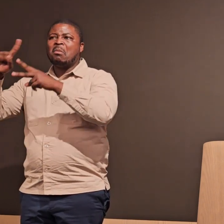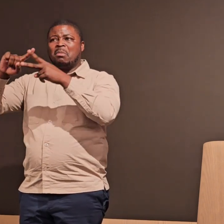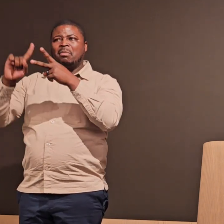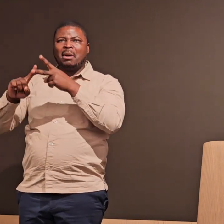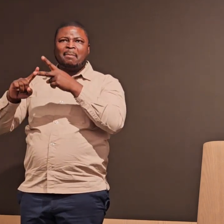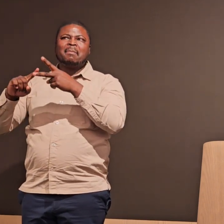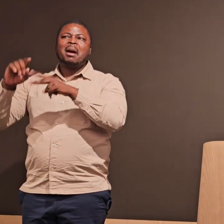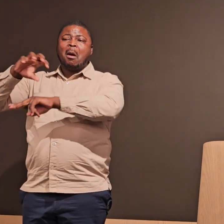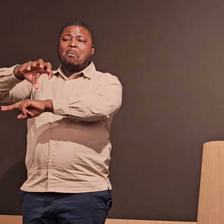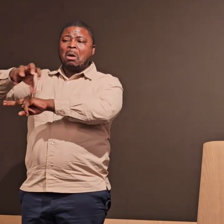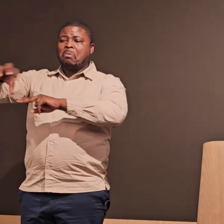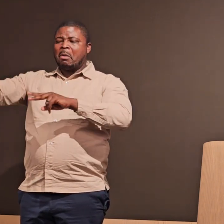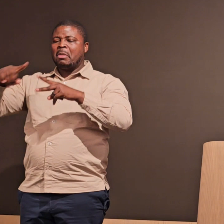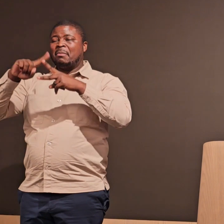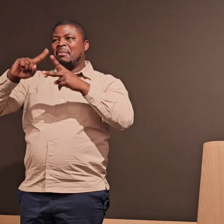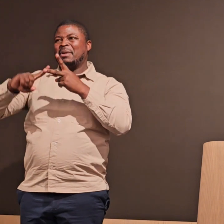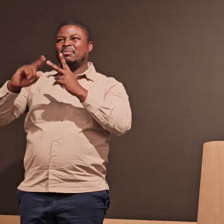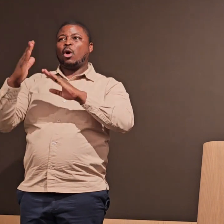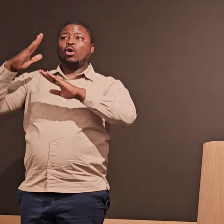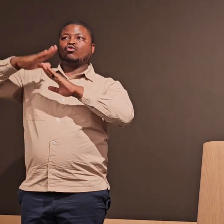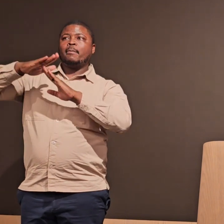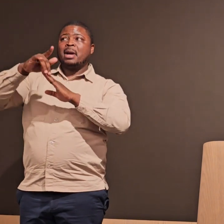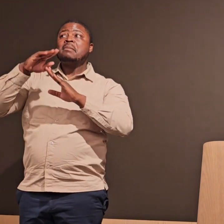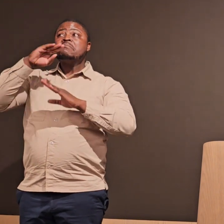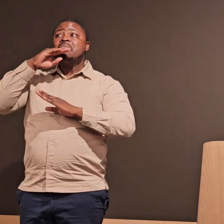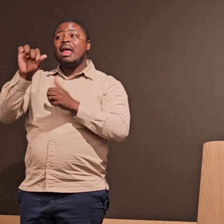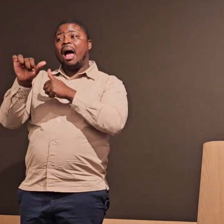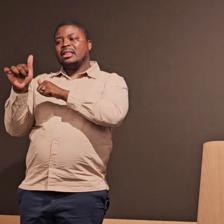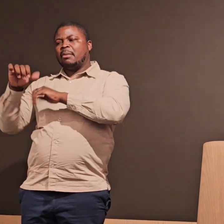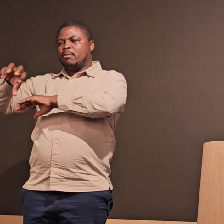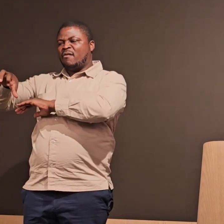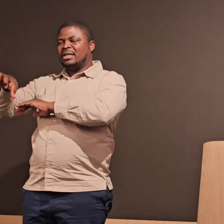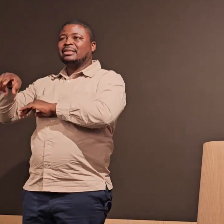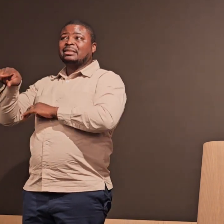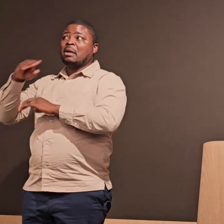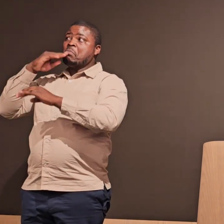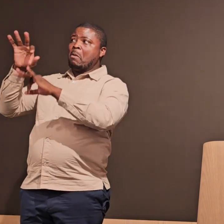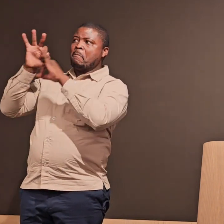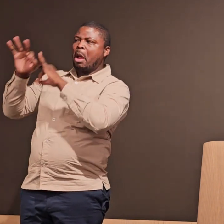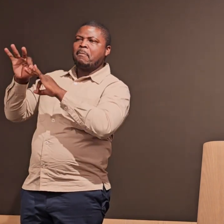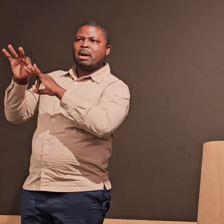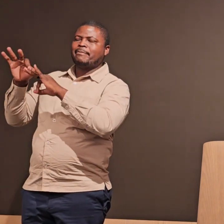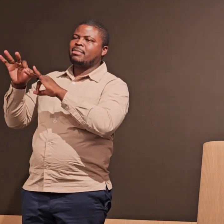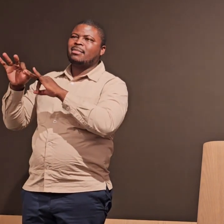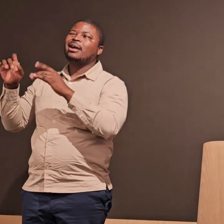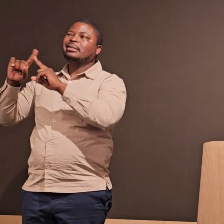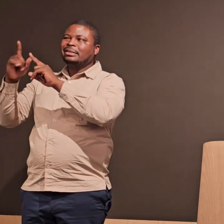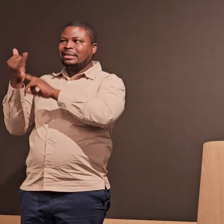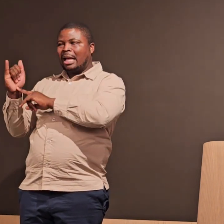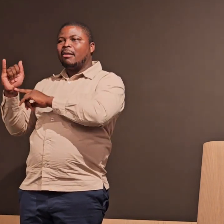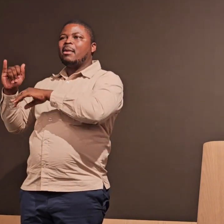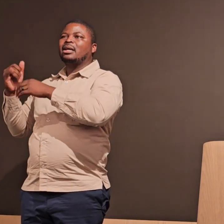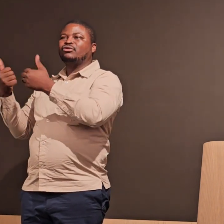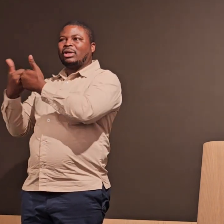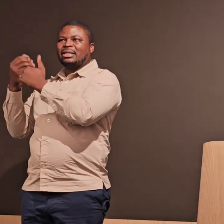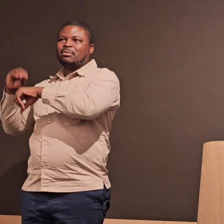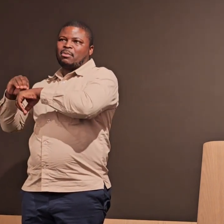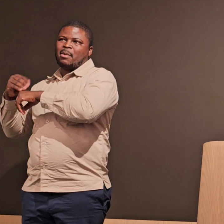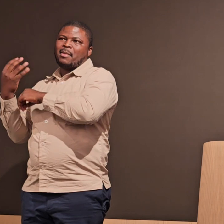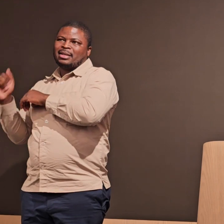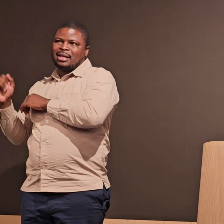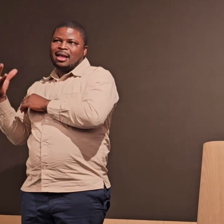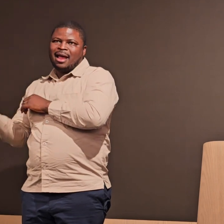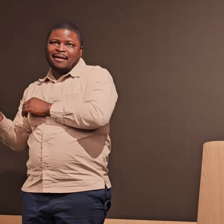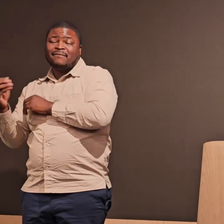that the other areas are excellent, but they are better off. But this becomes a challenge when it comes to